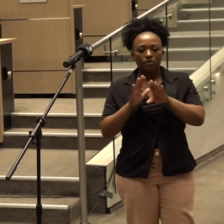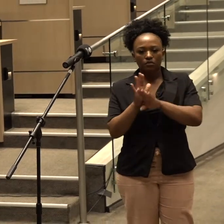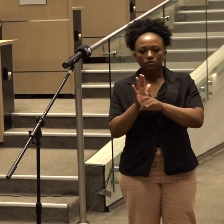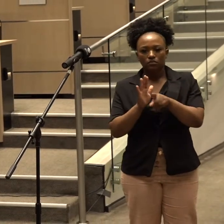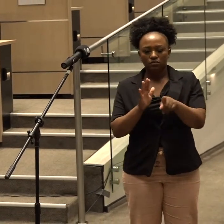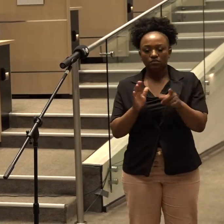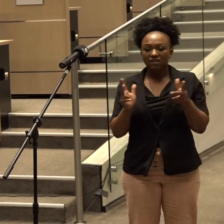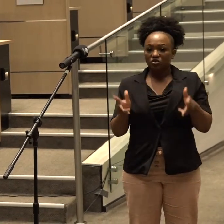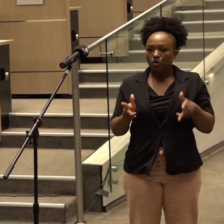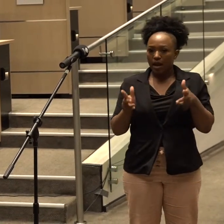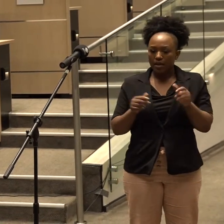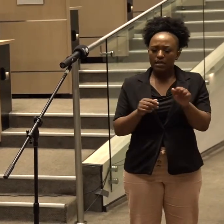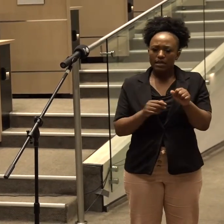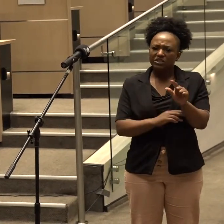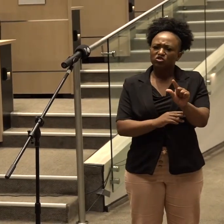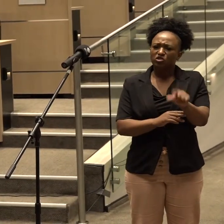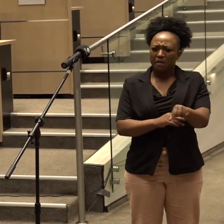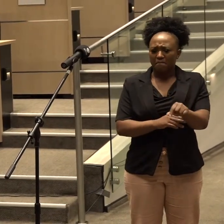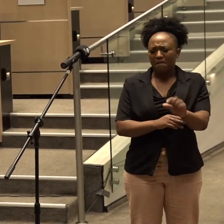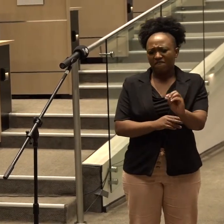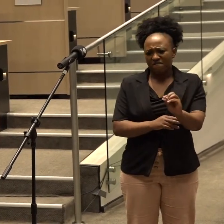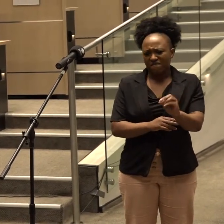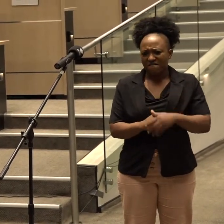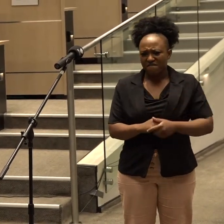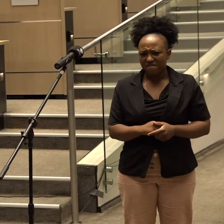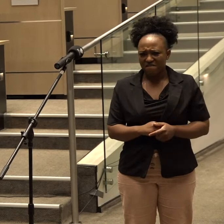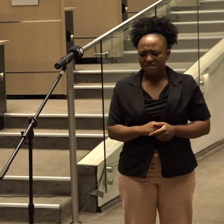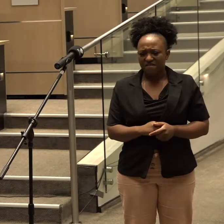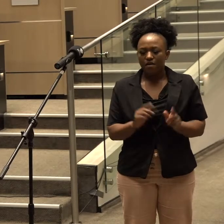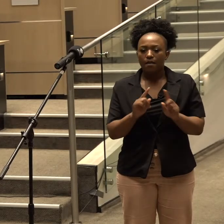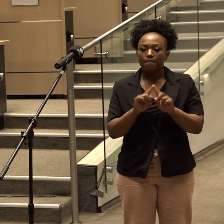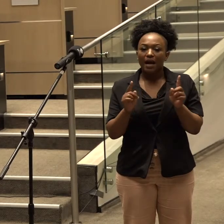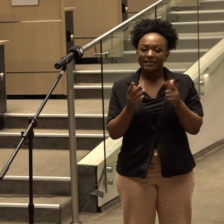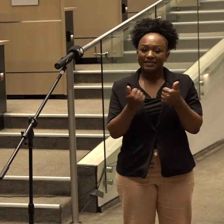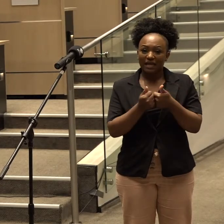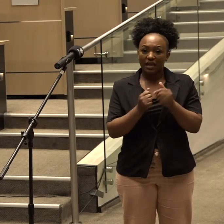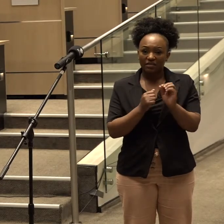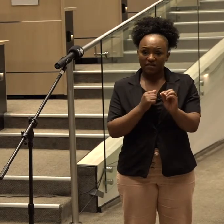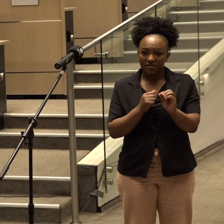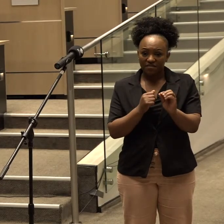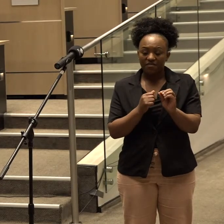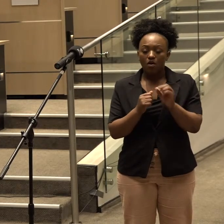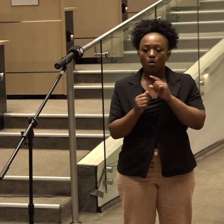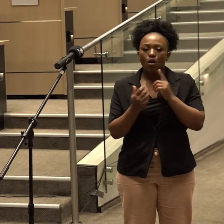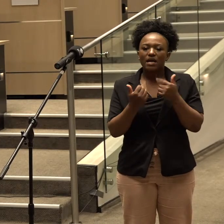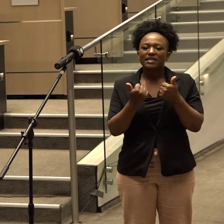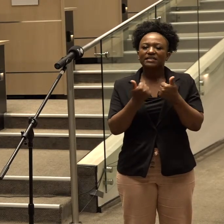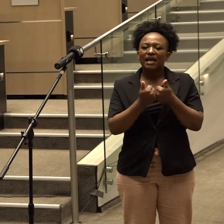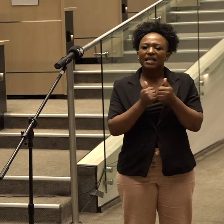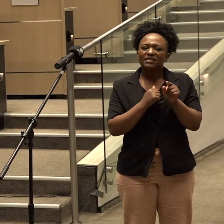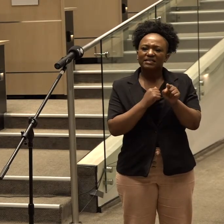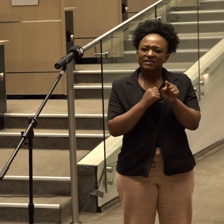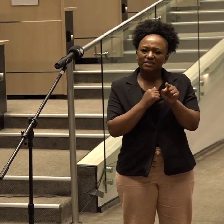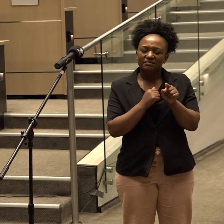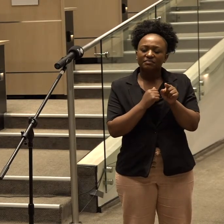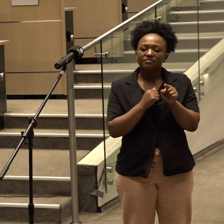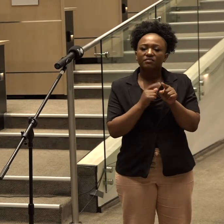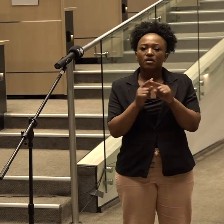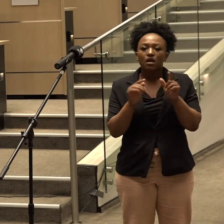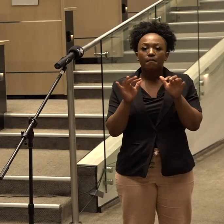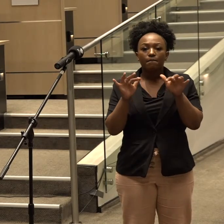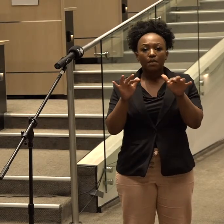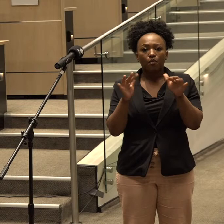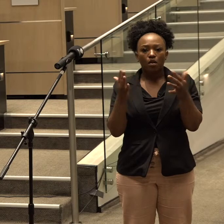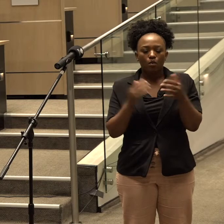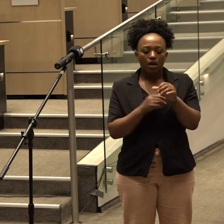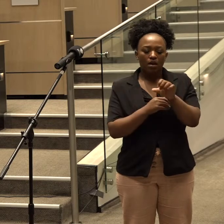trains are very cheap but we have a challenge our challenge is that as people in